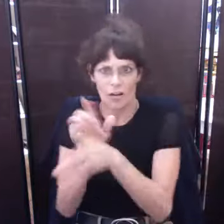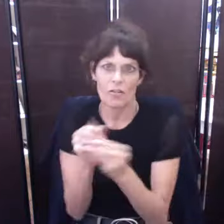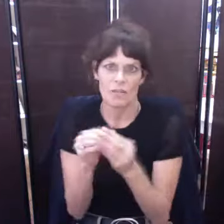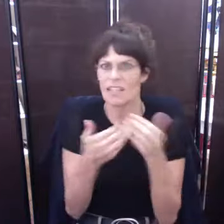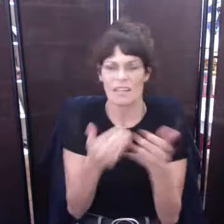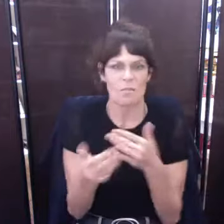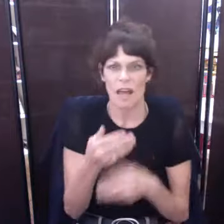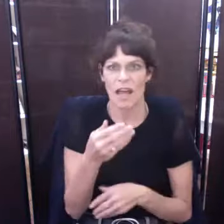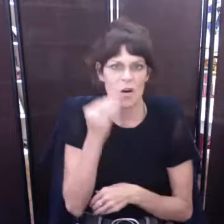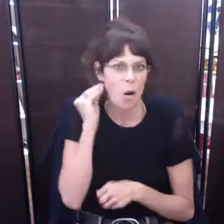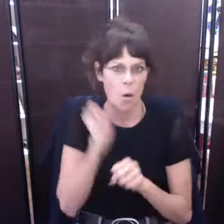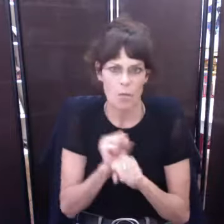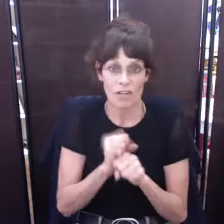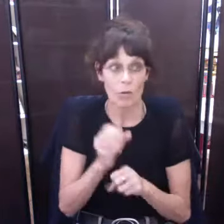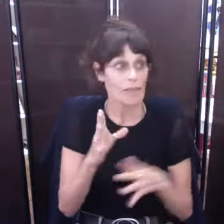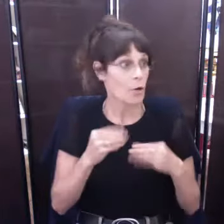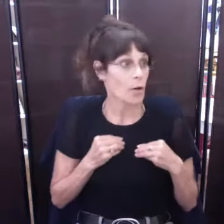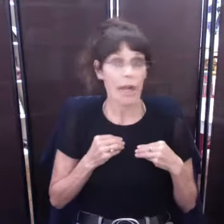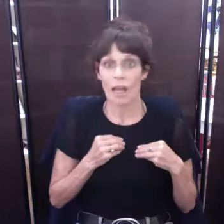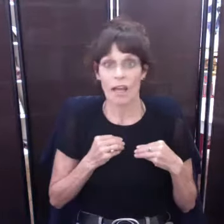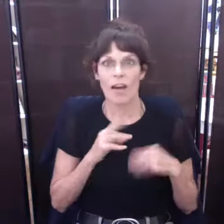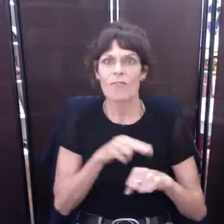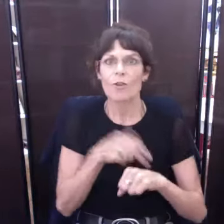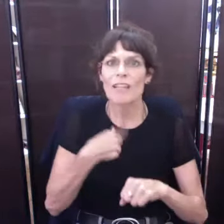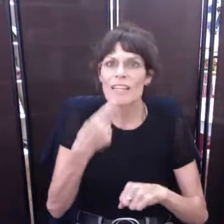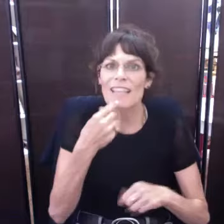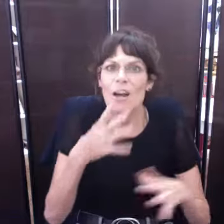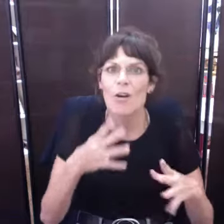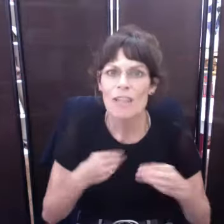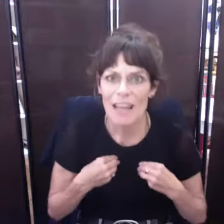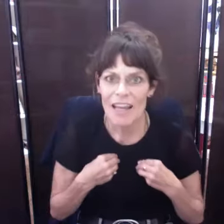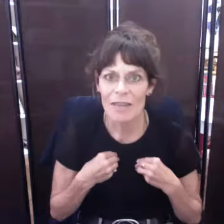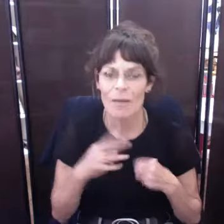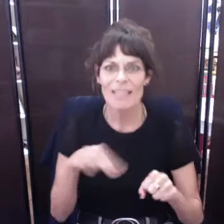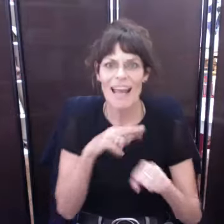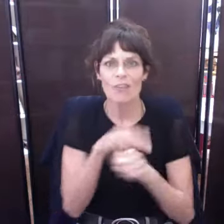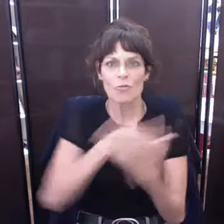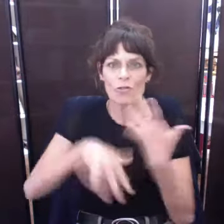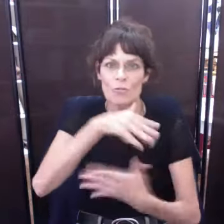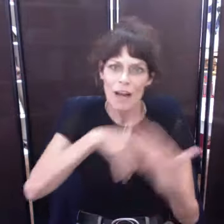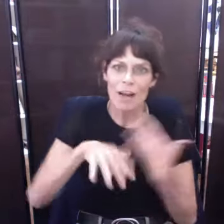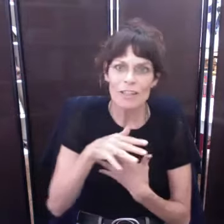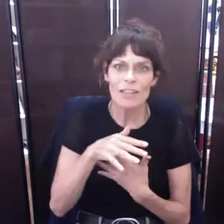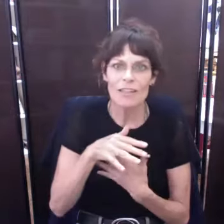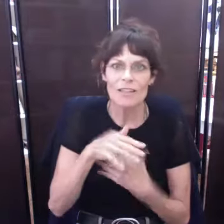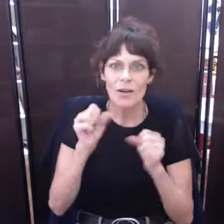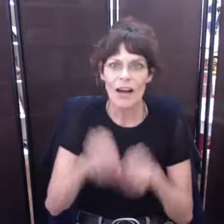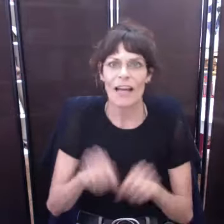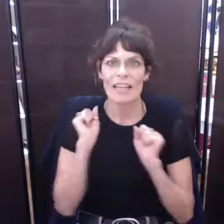And I said, okay. And of course I said, okay, I'm going to go to my natural surroundings so I can F off and do whatever I need to do